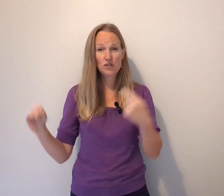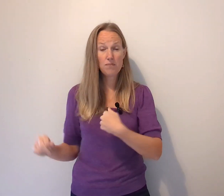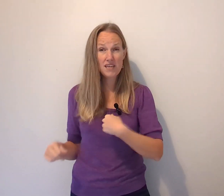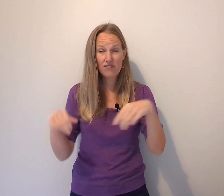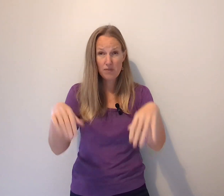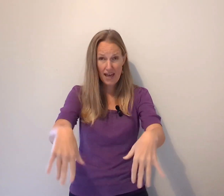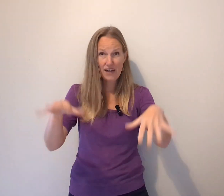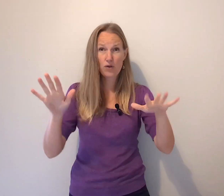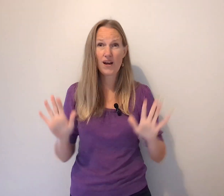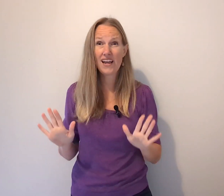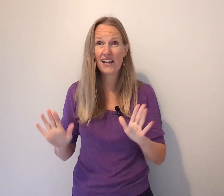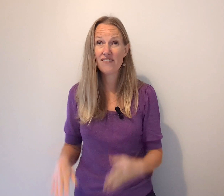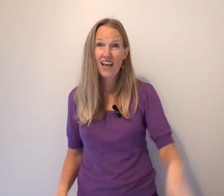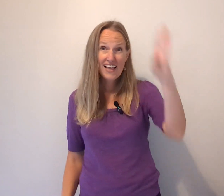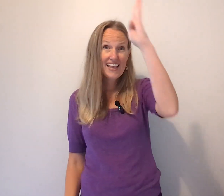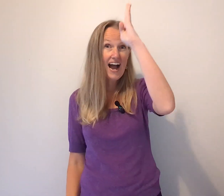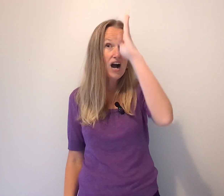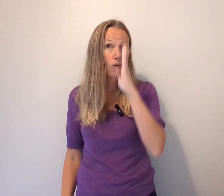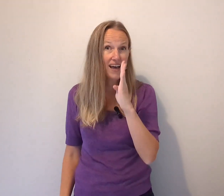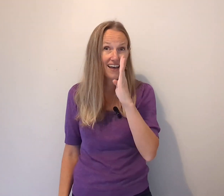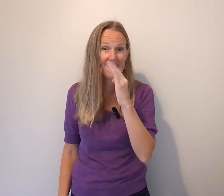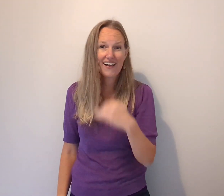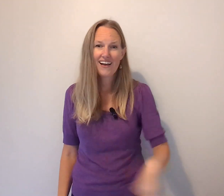rescued me from that grave? Yahweh.